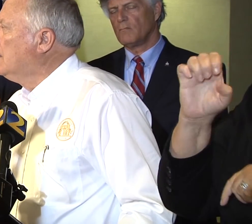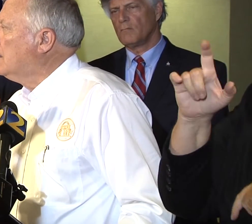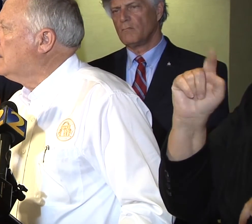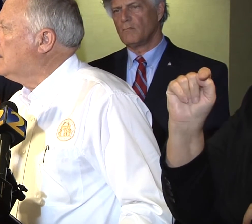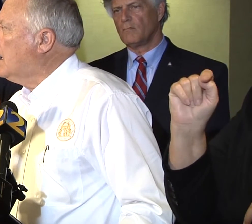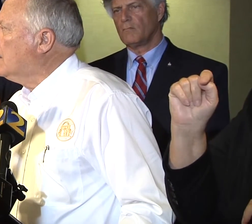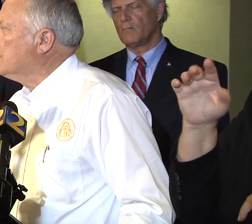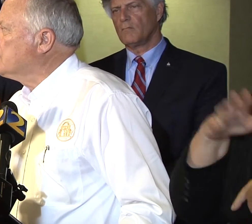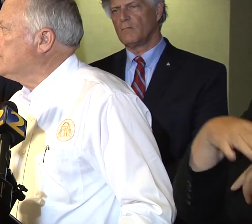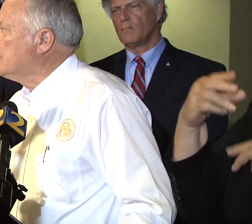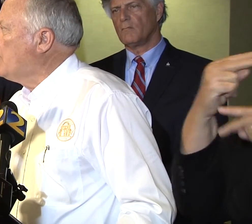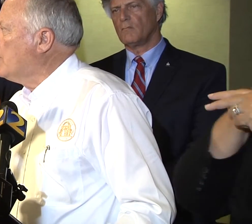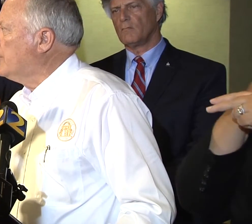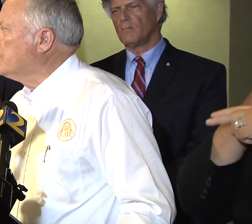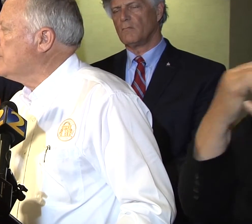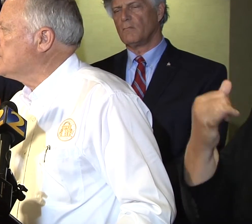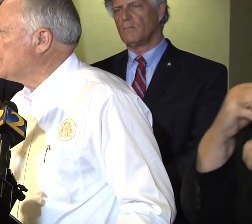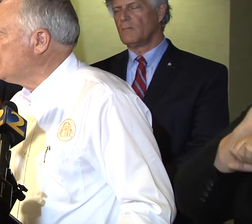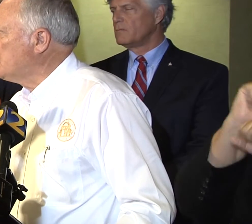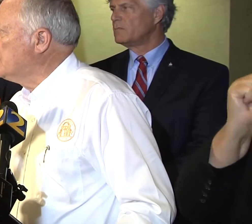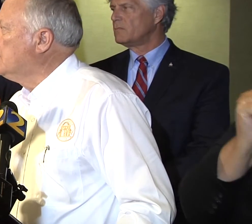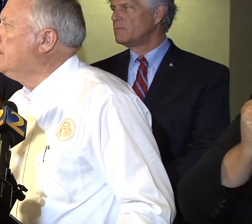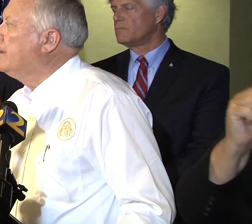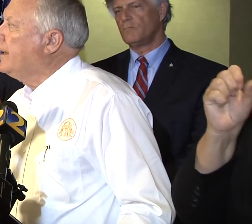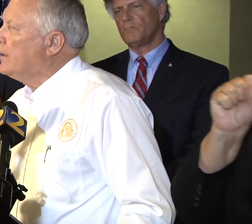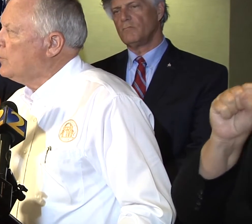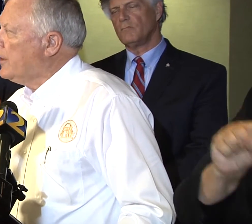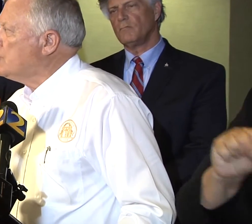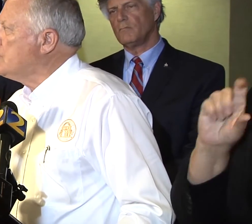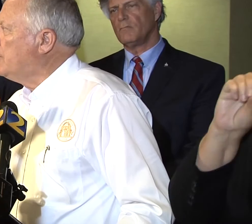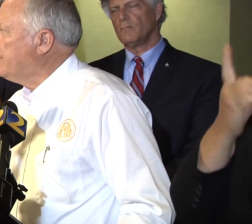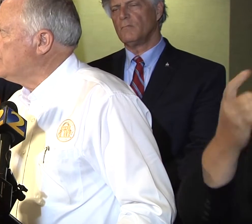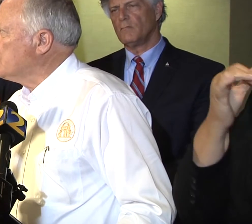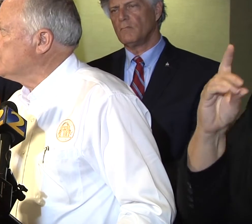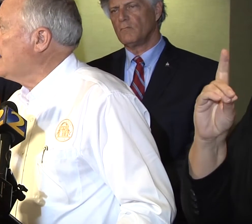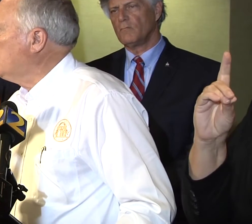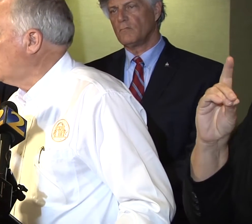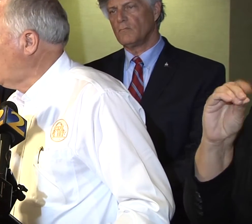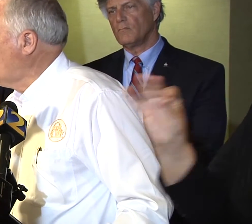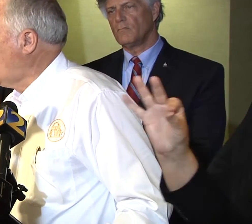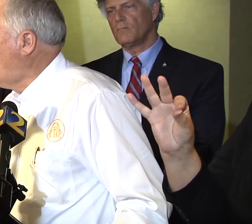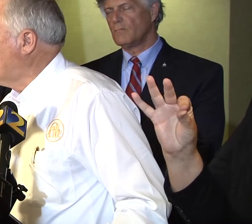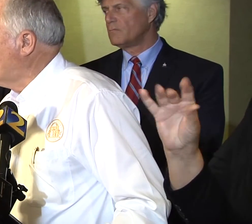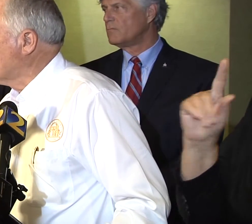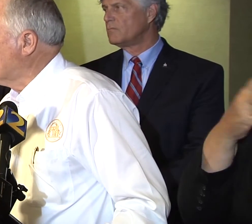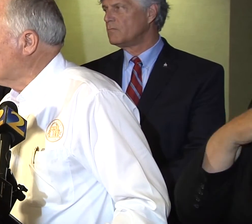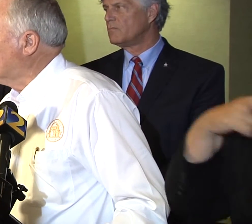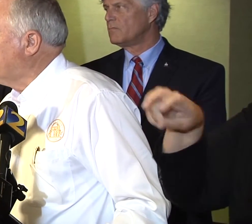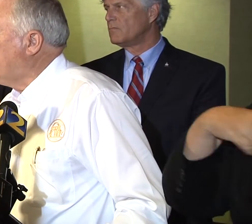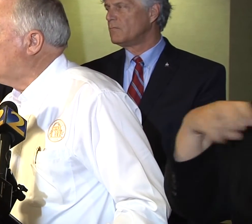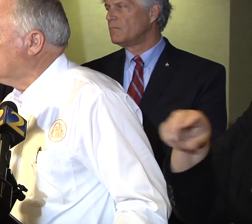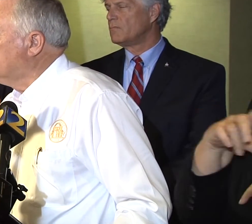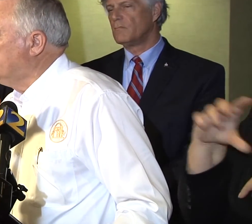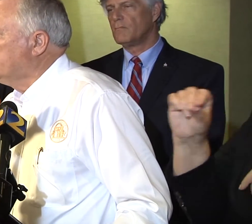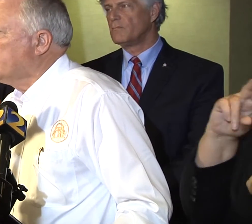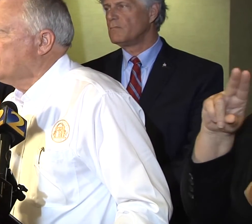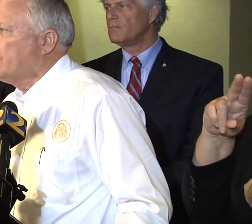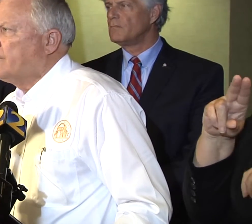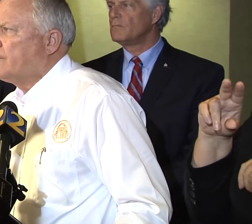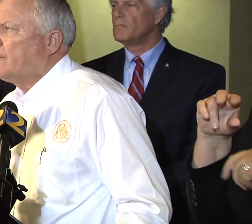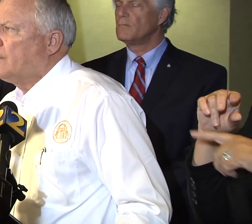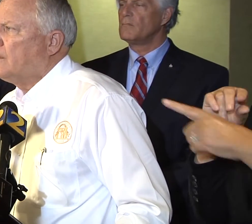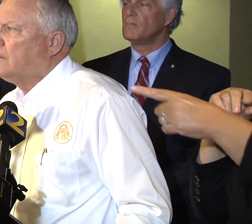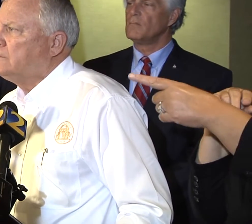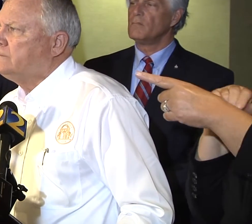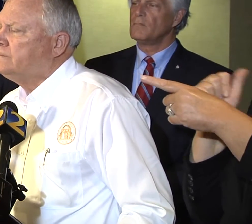with our State Department of Transportation and with our GEMA officials and with local law enforcement now. As a follow-up